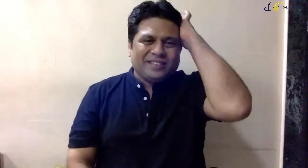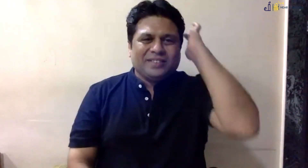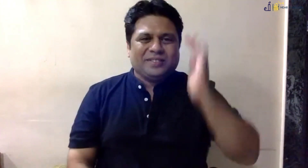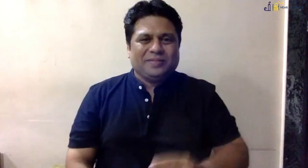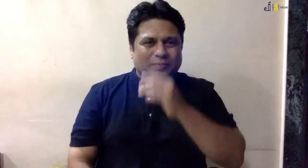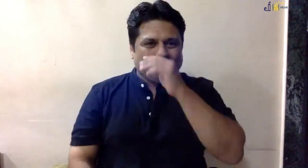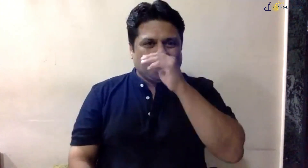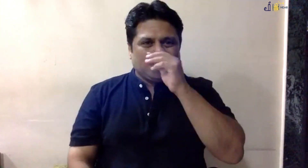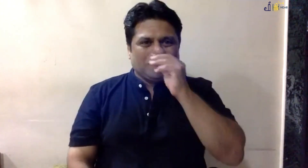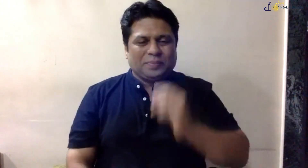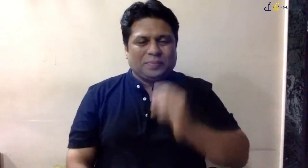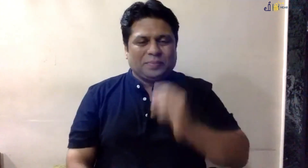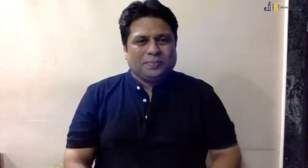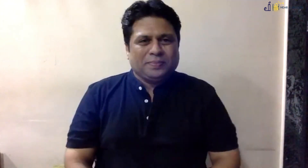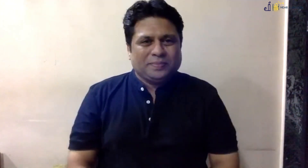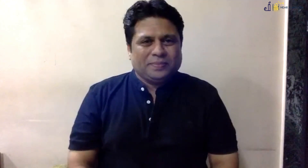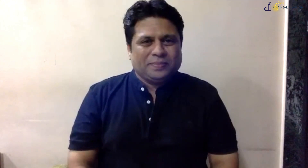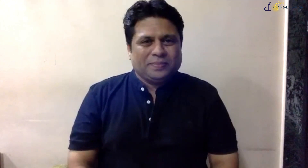PPT.